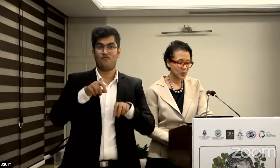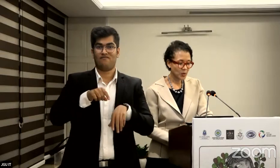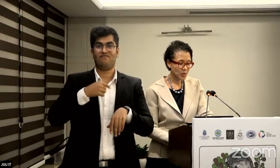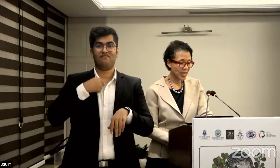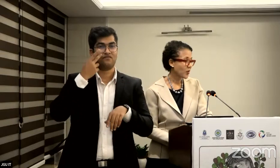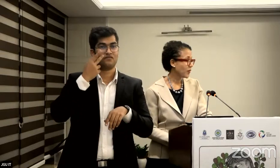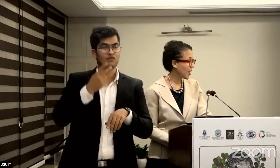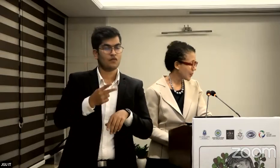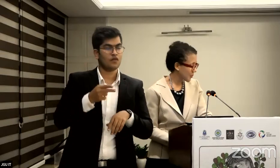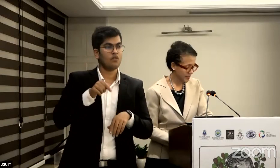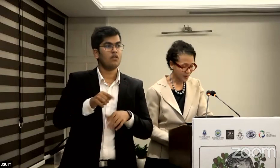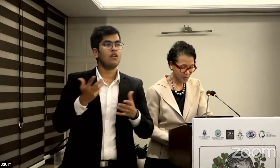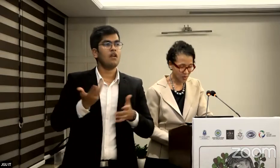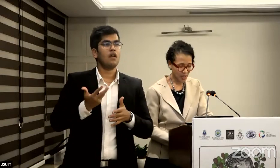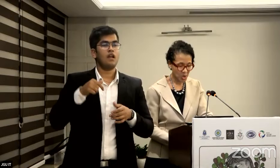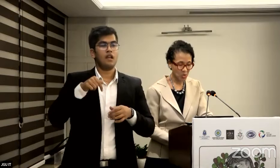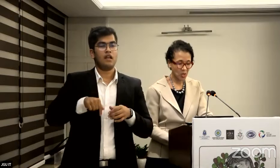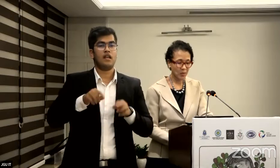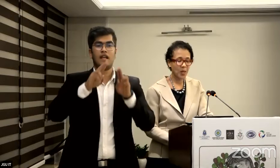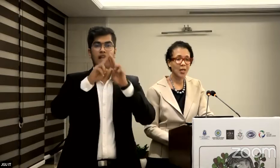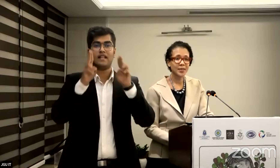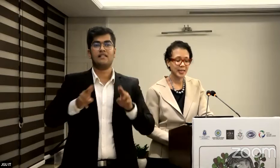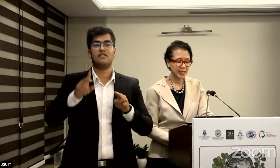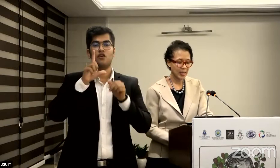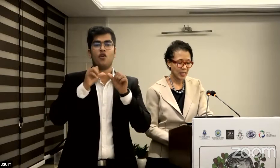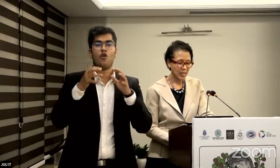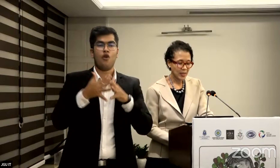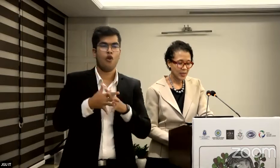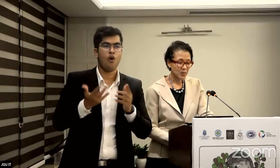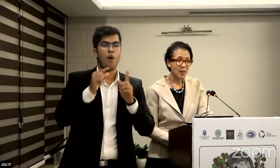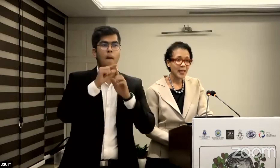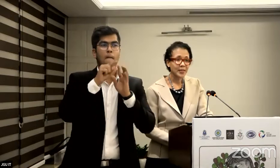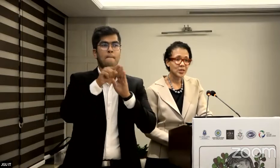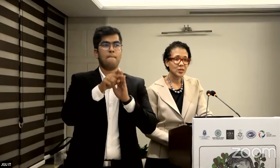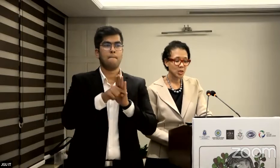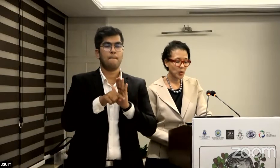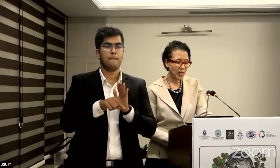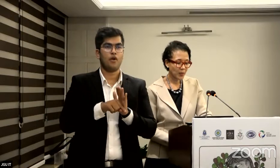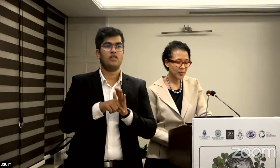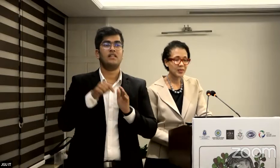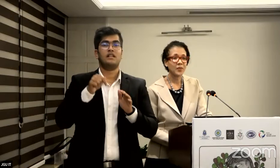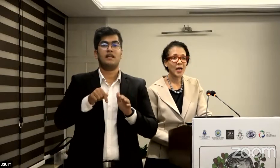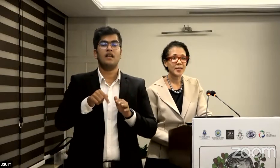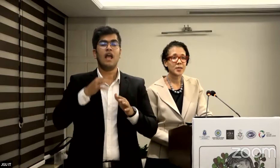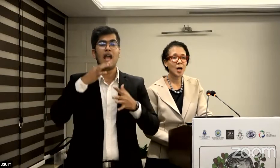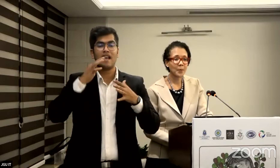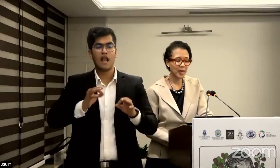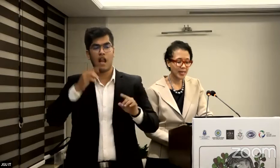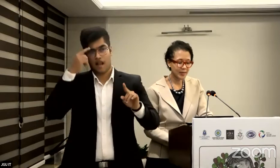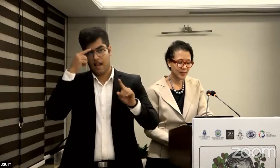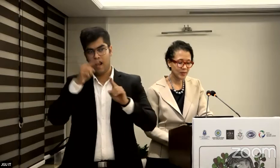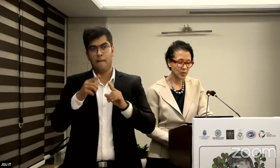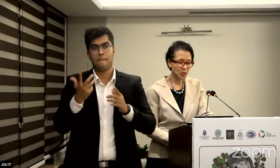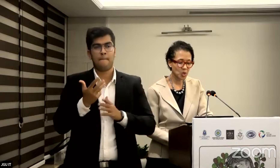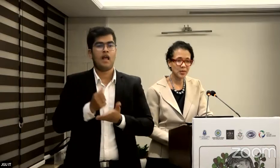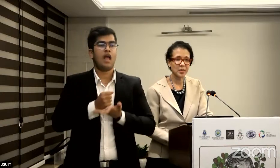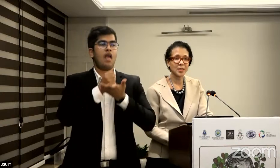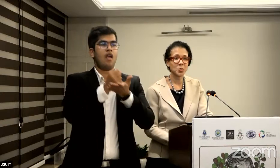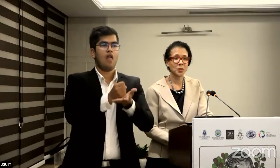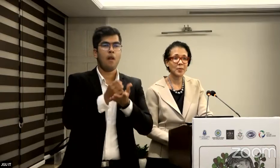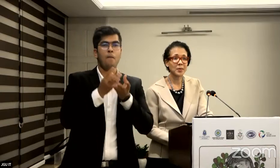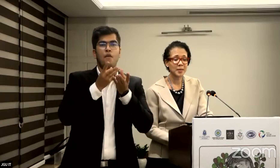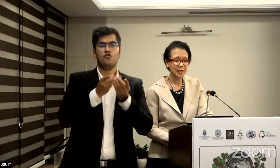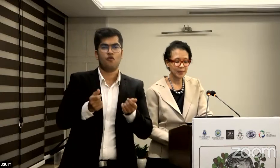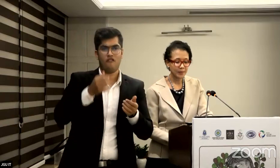it exposed how the fabric of international law and policy that is meant to help us devise comprehensive solutions to